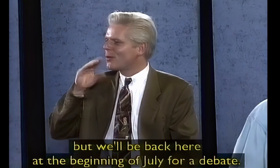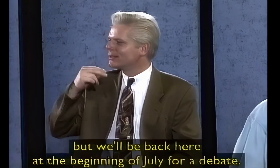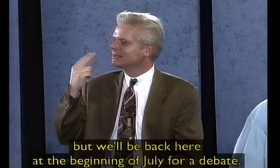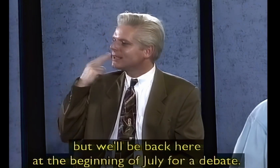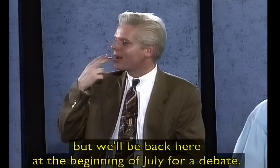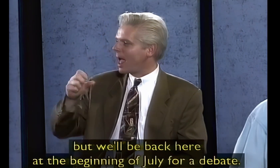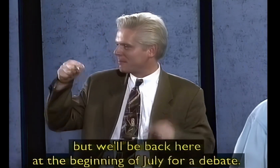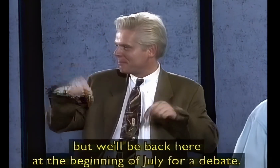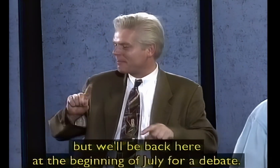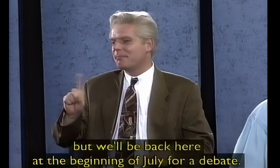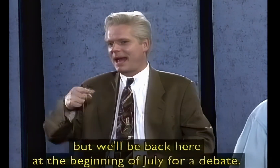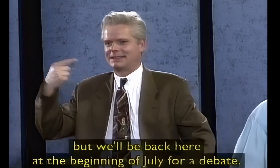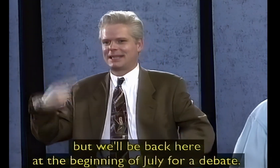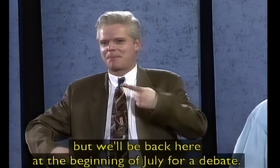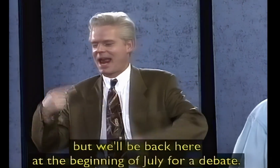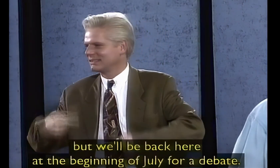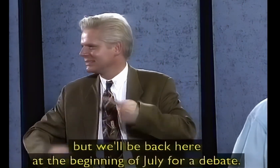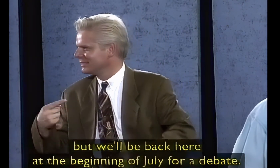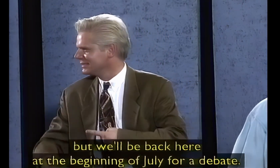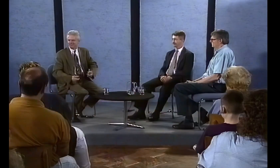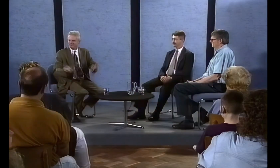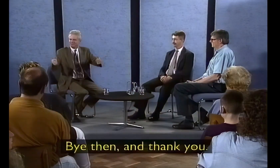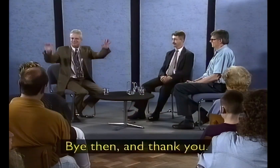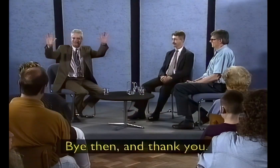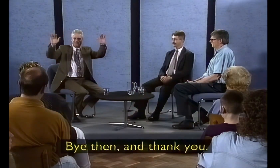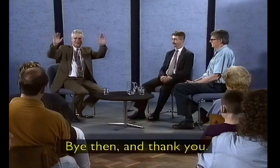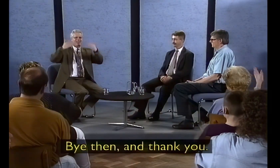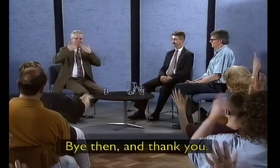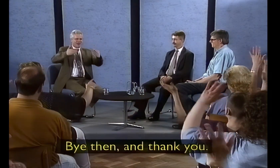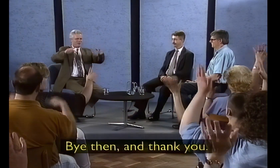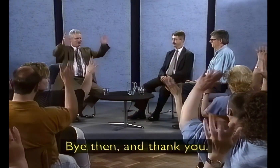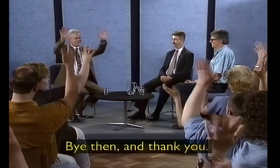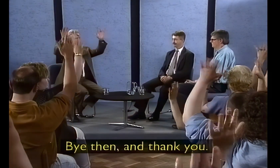Club for a debate. Bye then, and thank you.